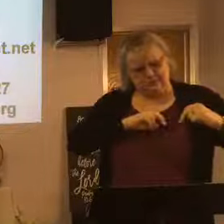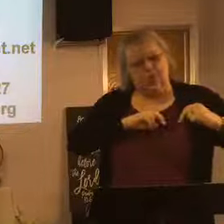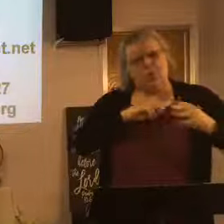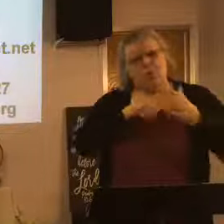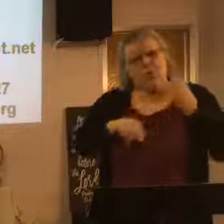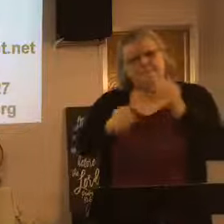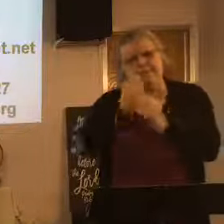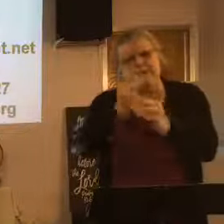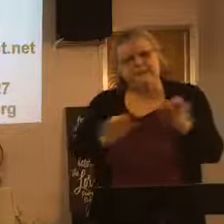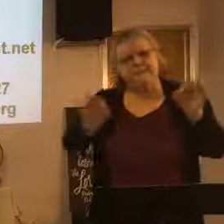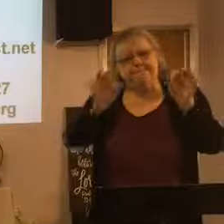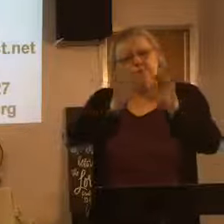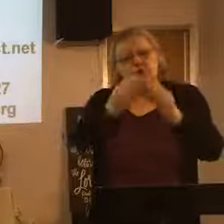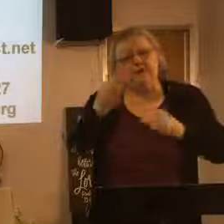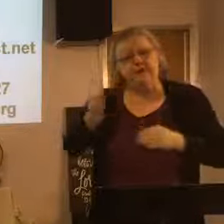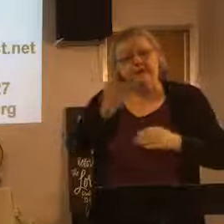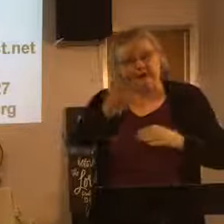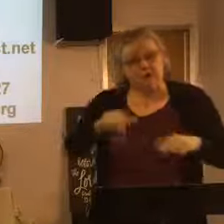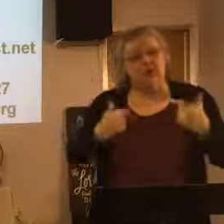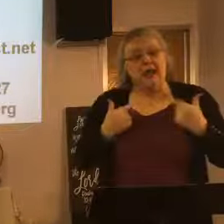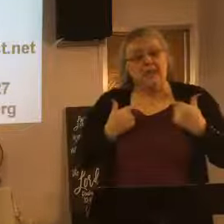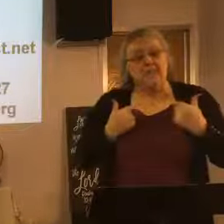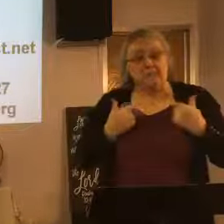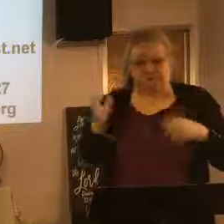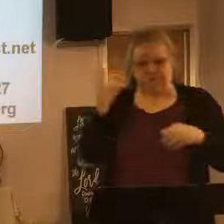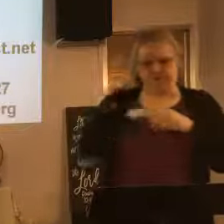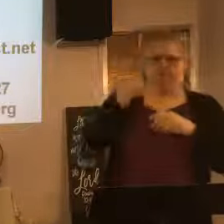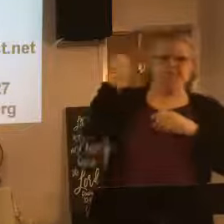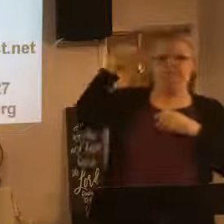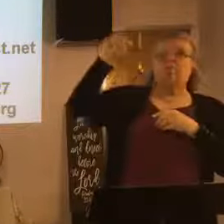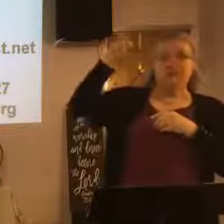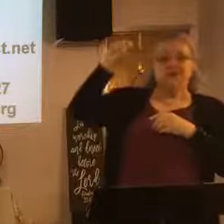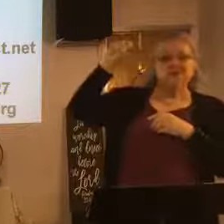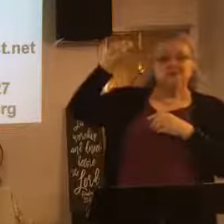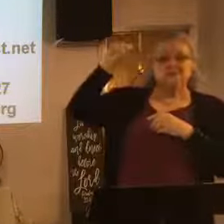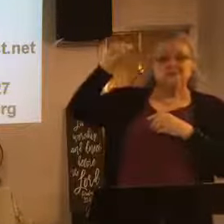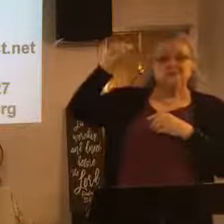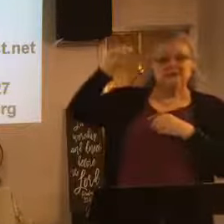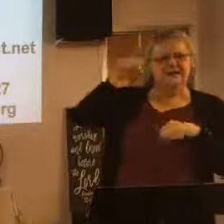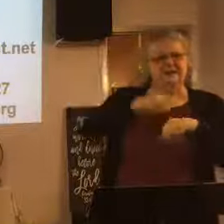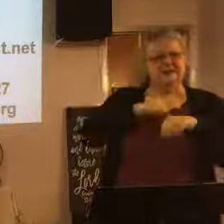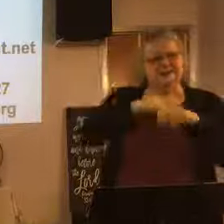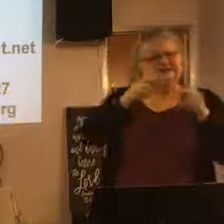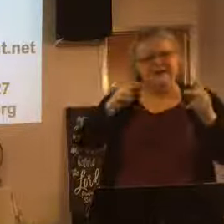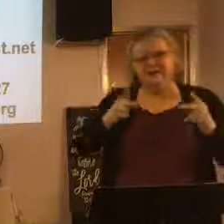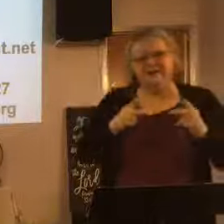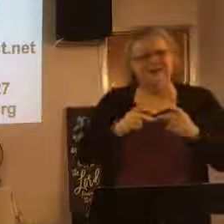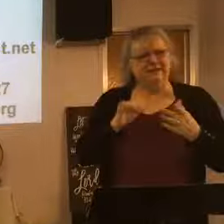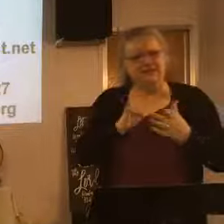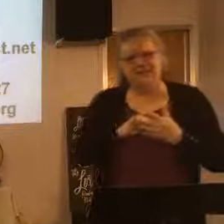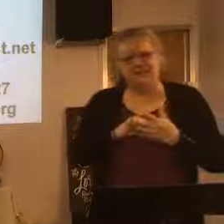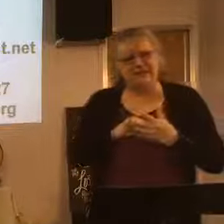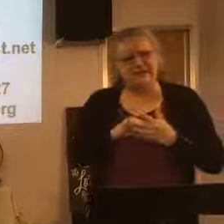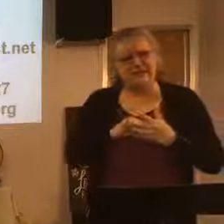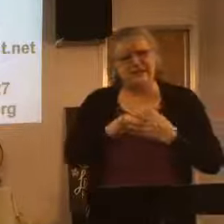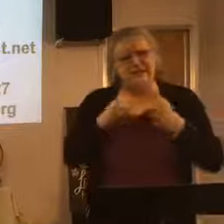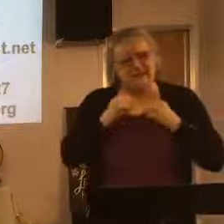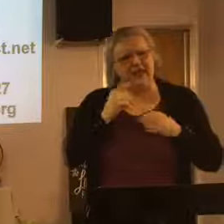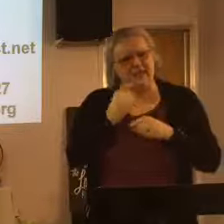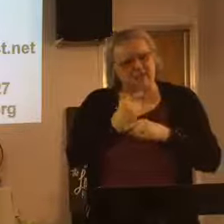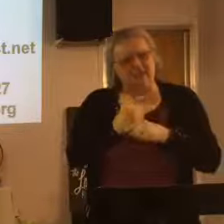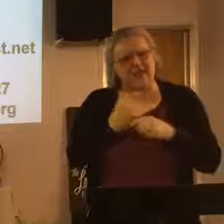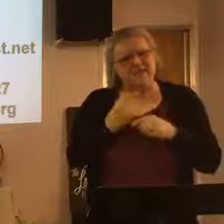in your life? Is it to get involved with a protest? There's a time and a place. Those things have an appropriate